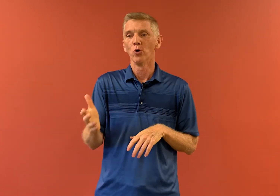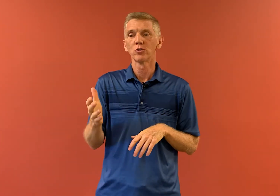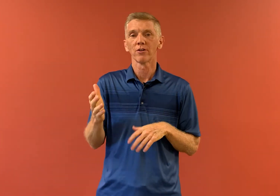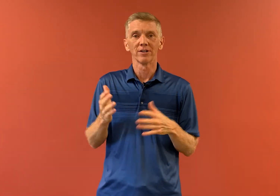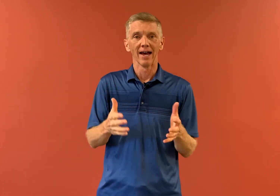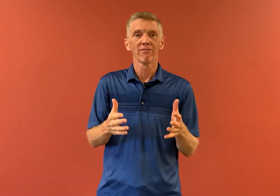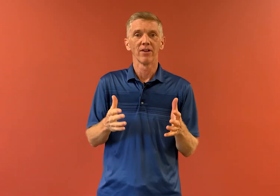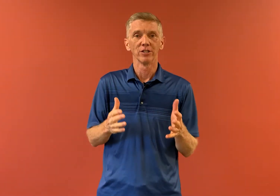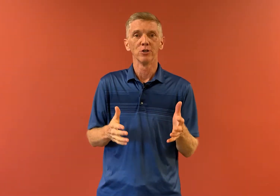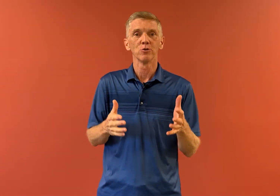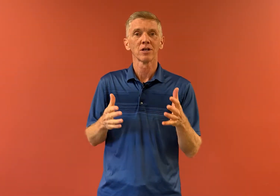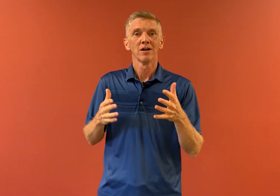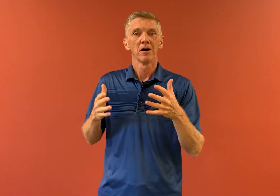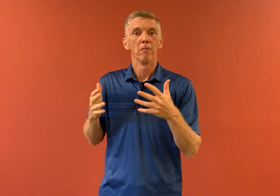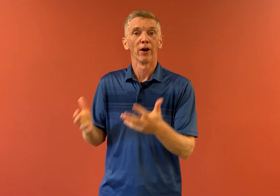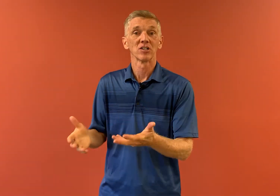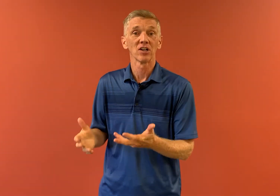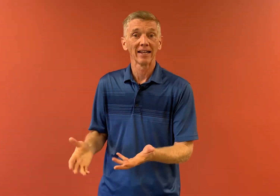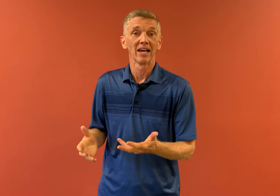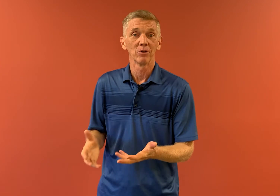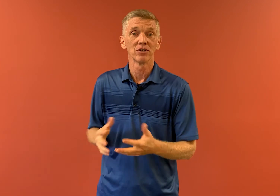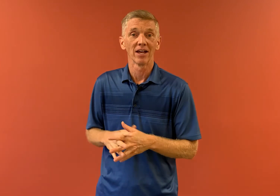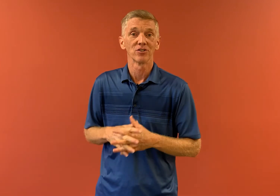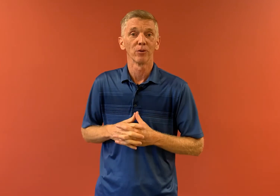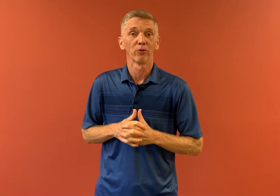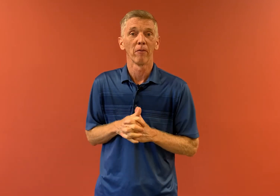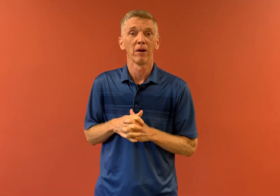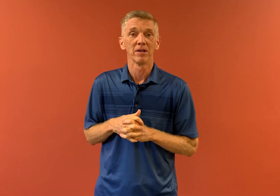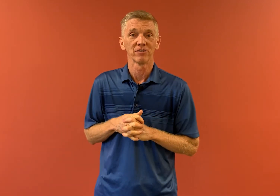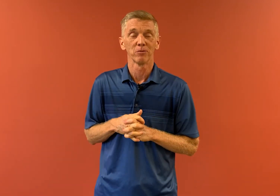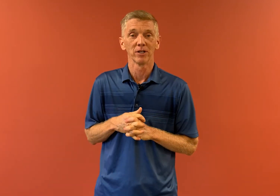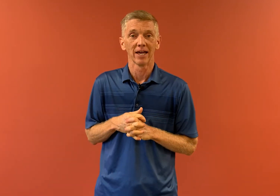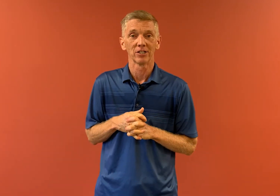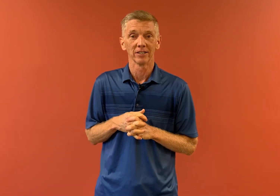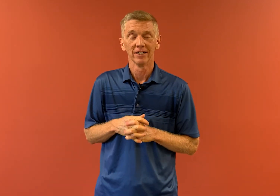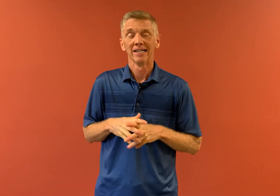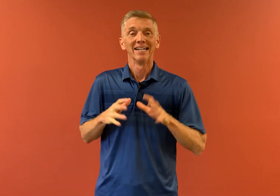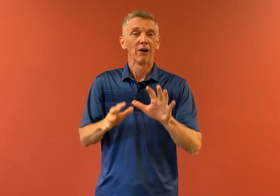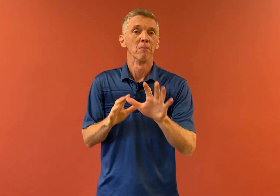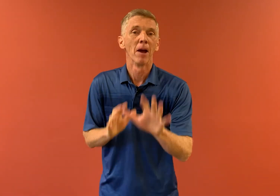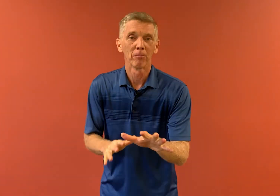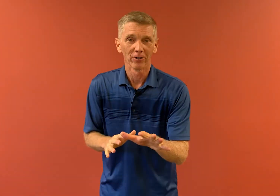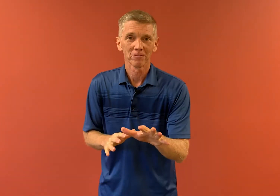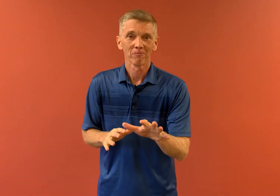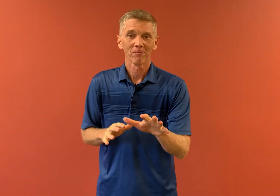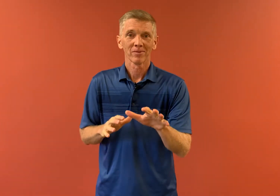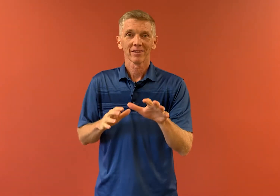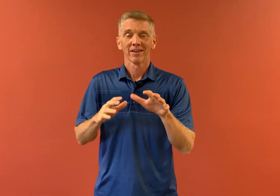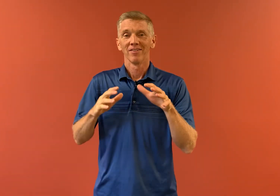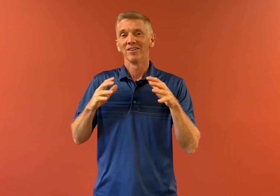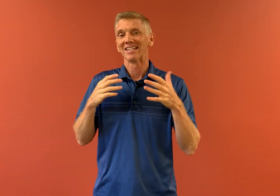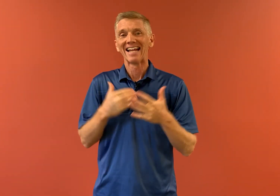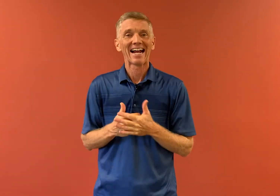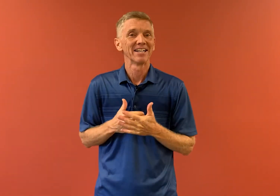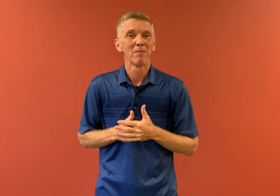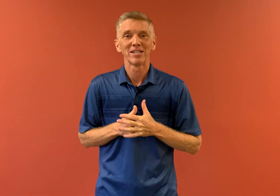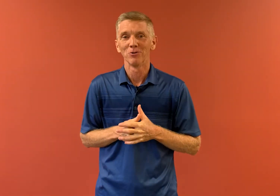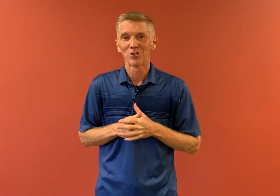that are deaf that use American Sign Language as their primary means of communication. Now remember, this is not going to make you an